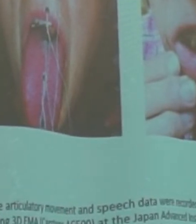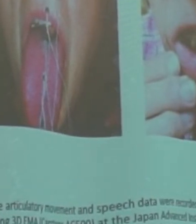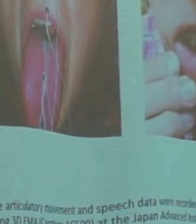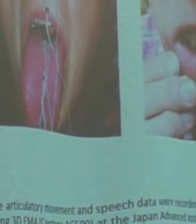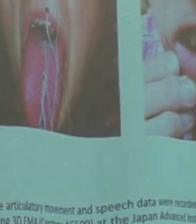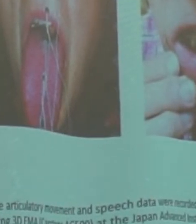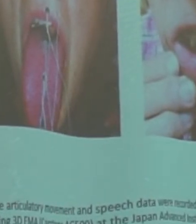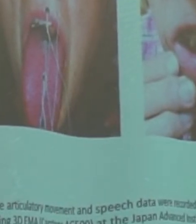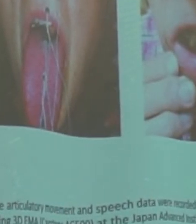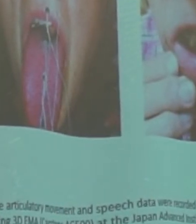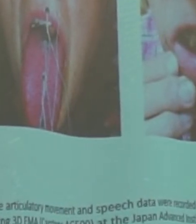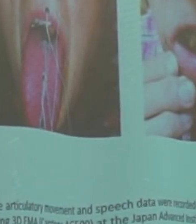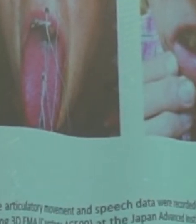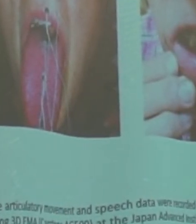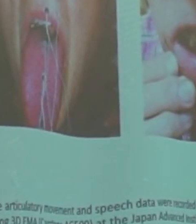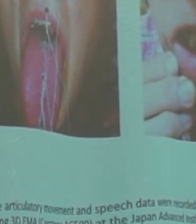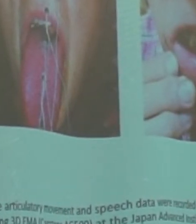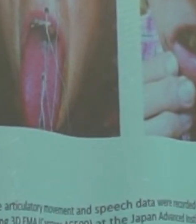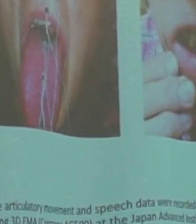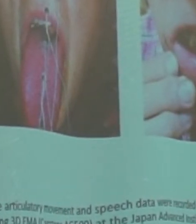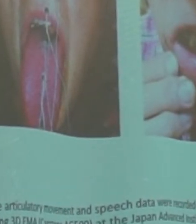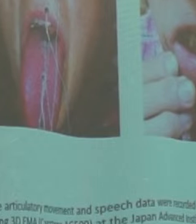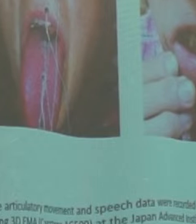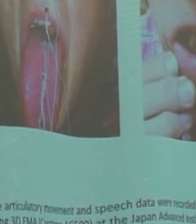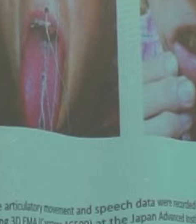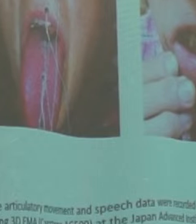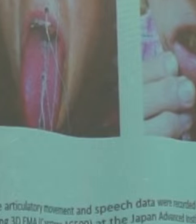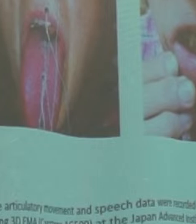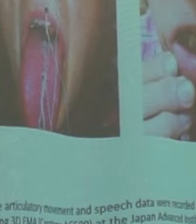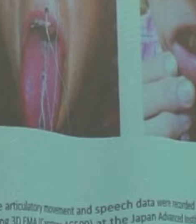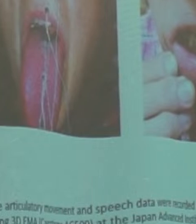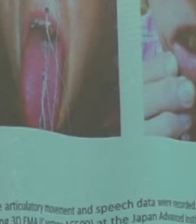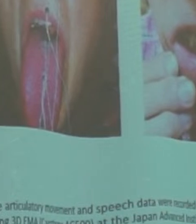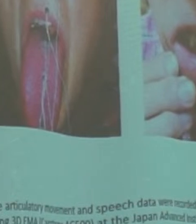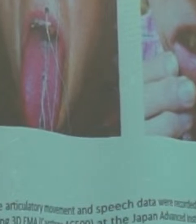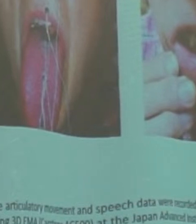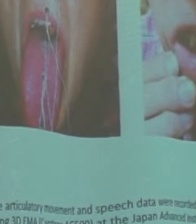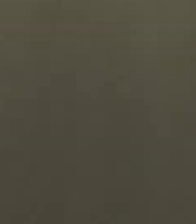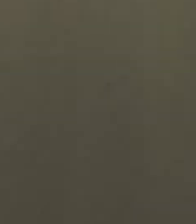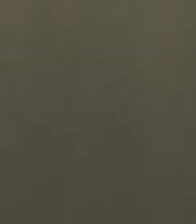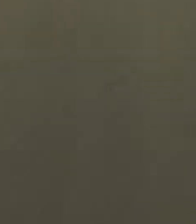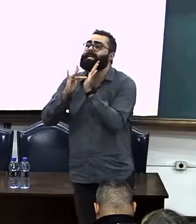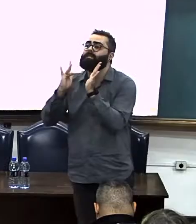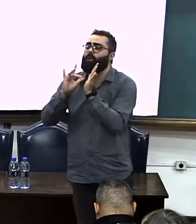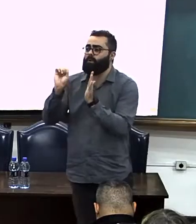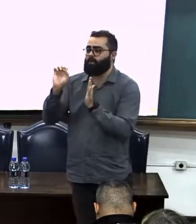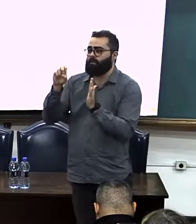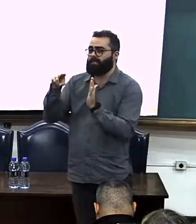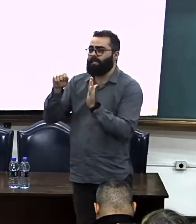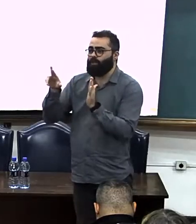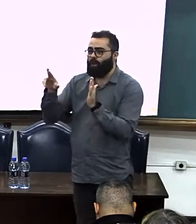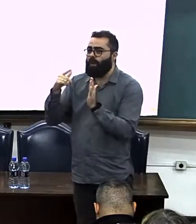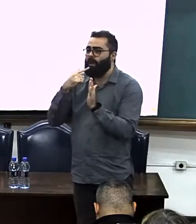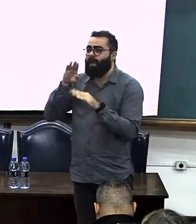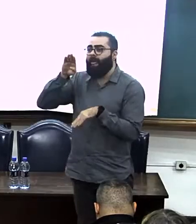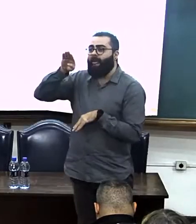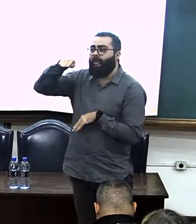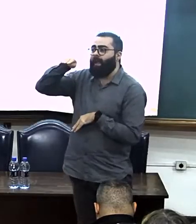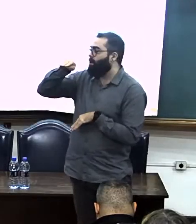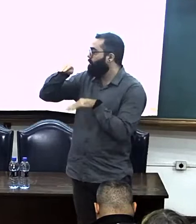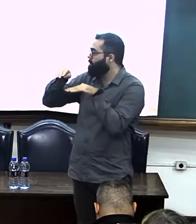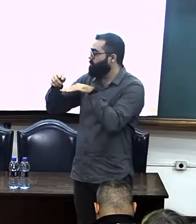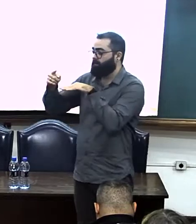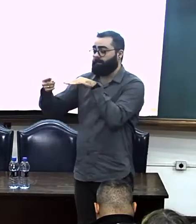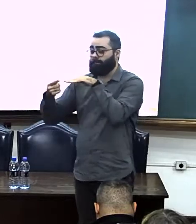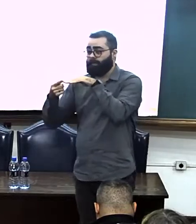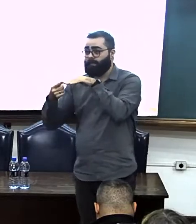has electromagnetics, and we put sensors on the tip of the tongue, middle of the tongue,